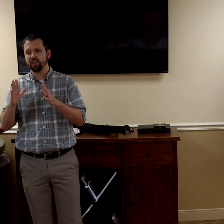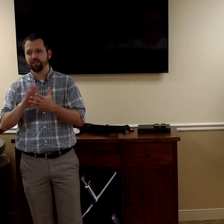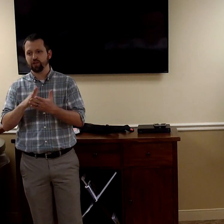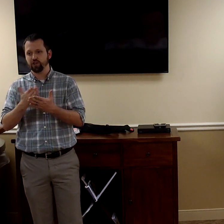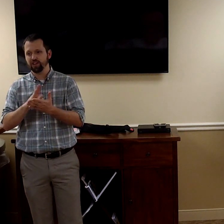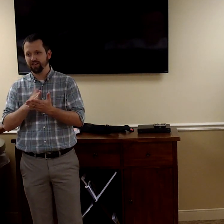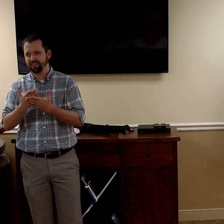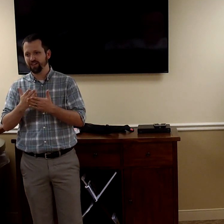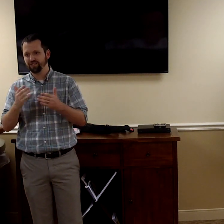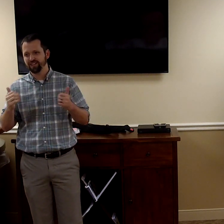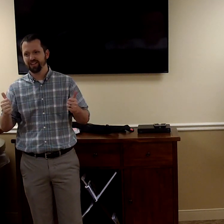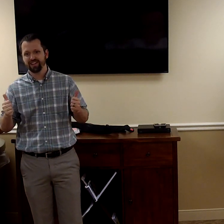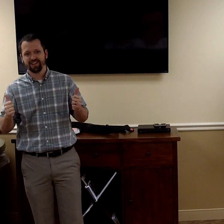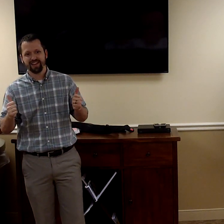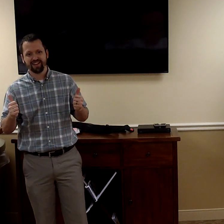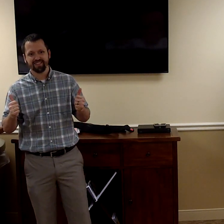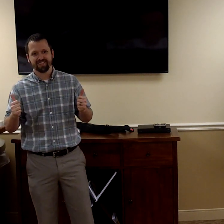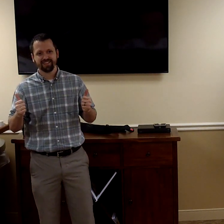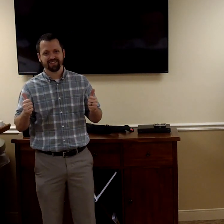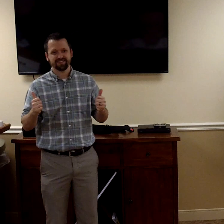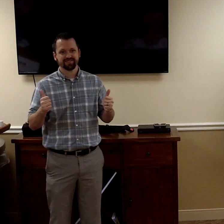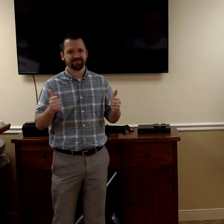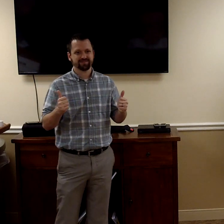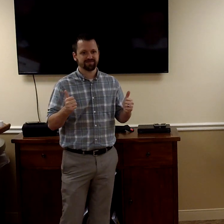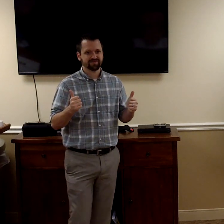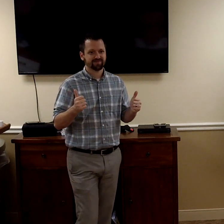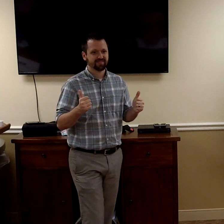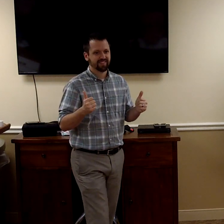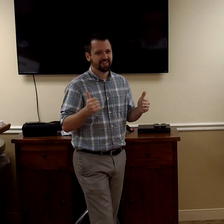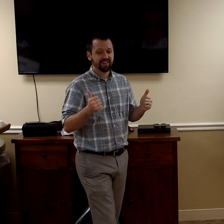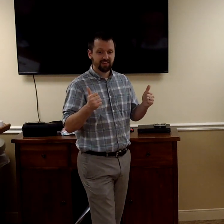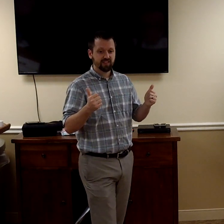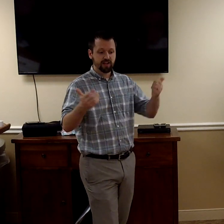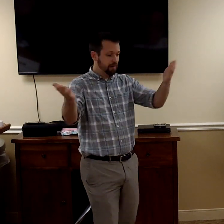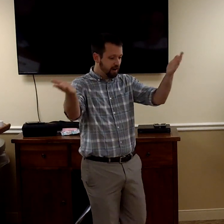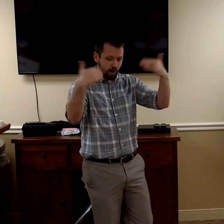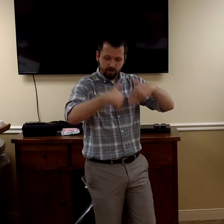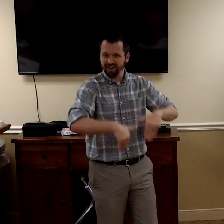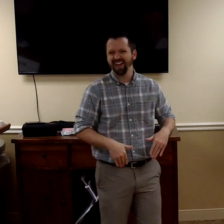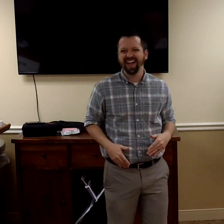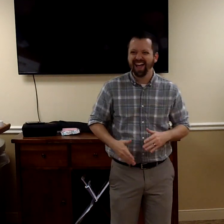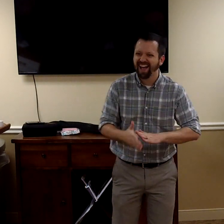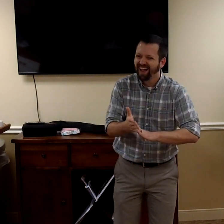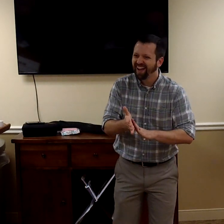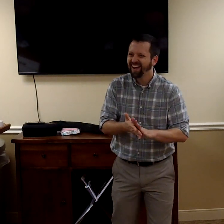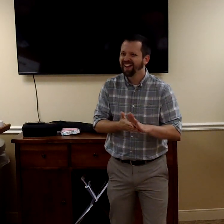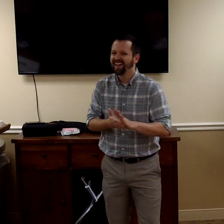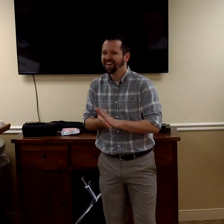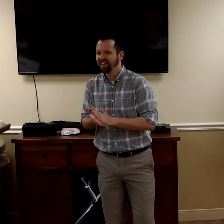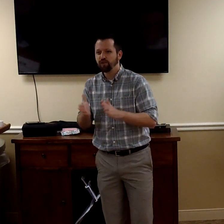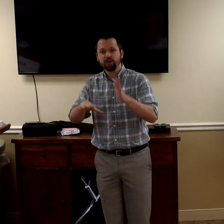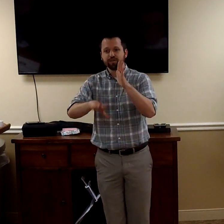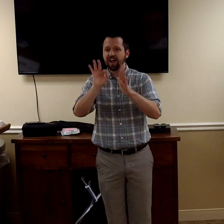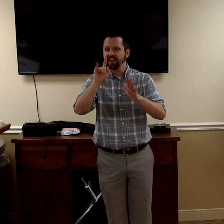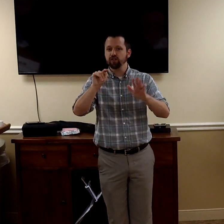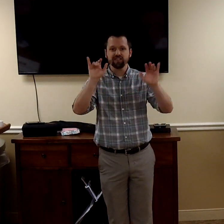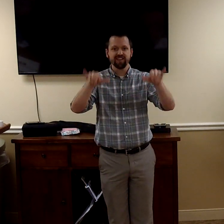of the cooking. There you go. And we are all going to your house for dinner. Come on over. If you can find it, you can stay. No,